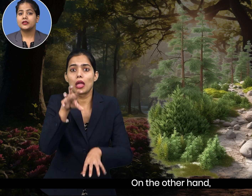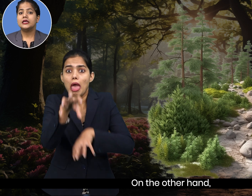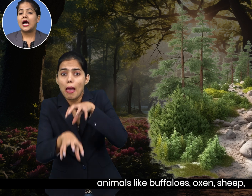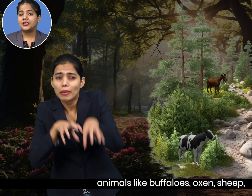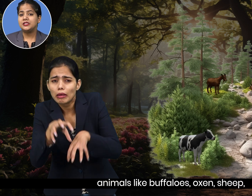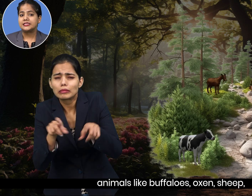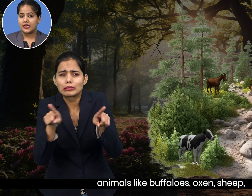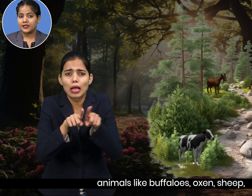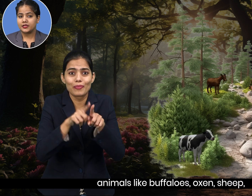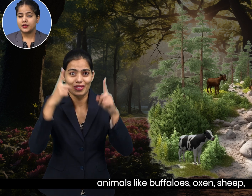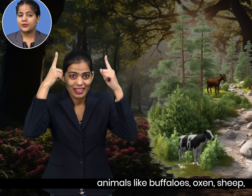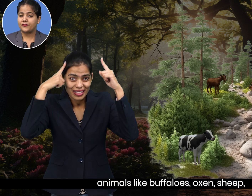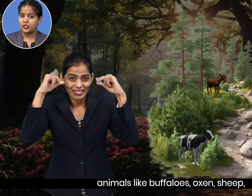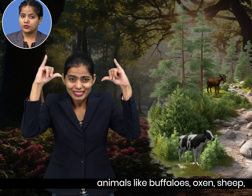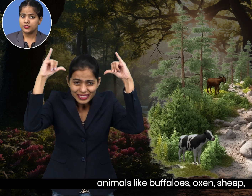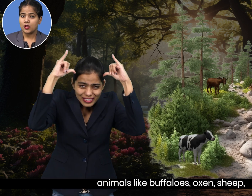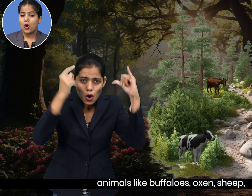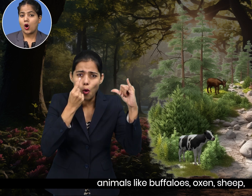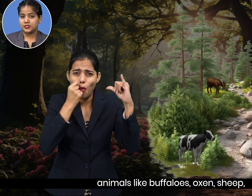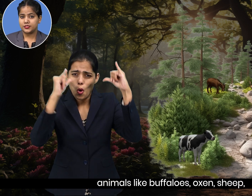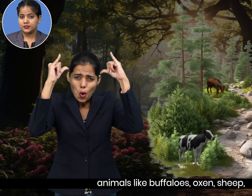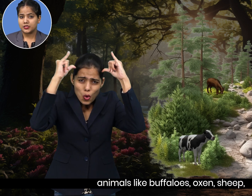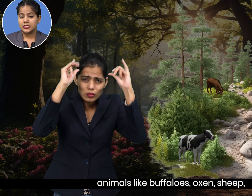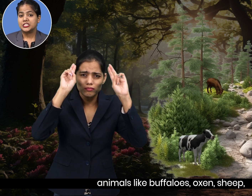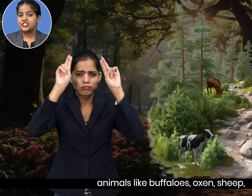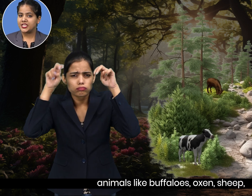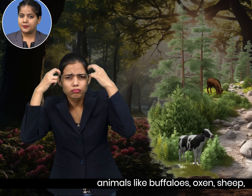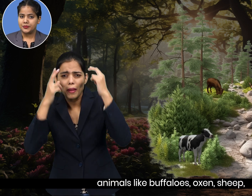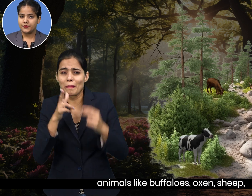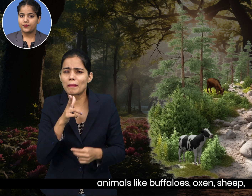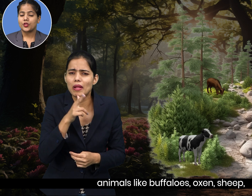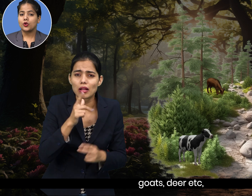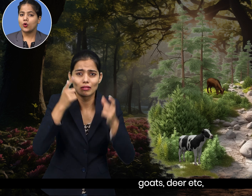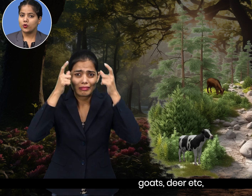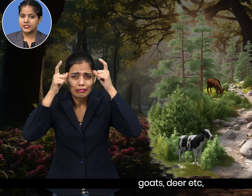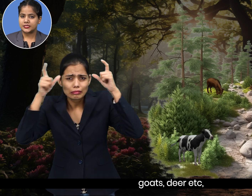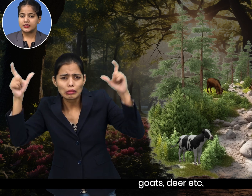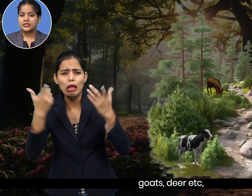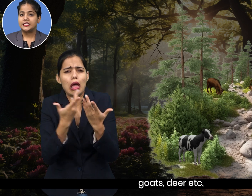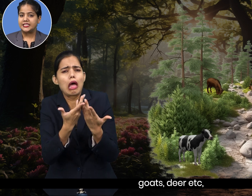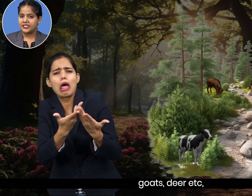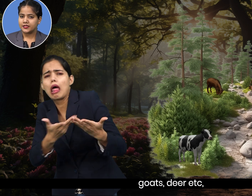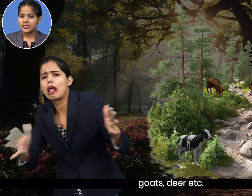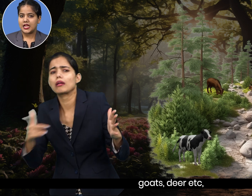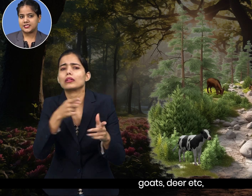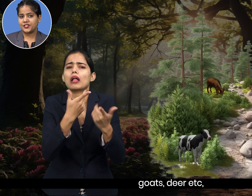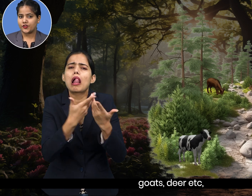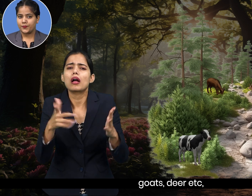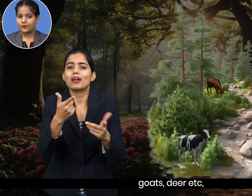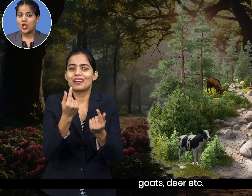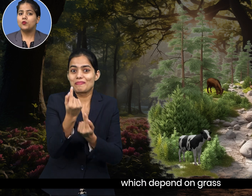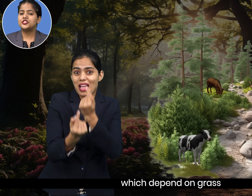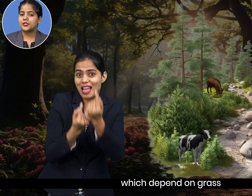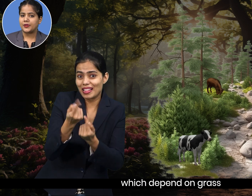animals like buffaloes, oxen, sheep, goats, deer,